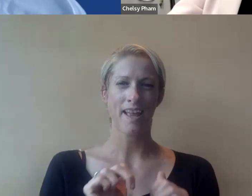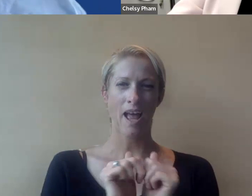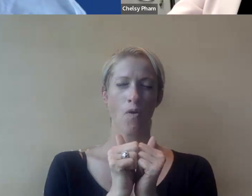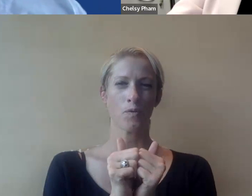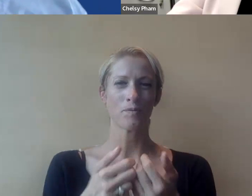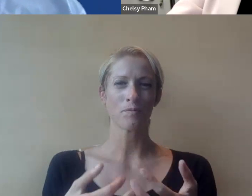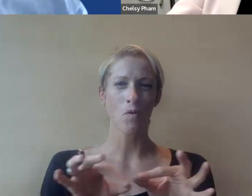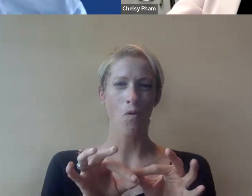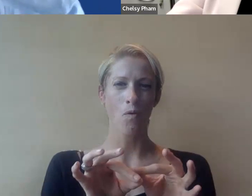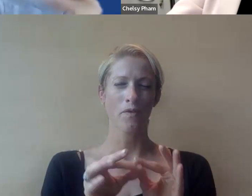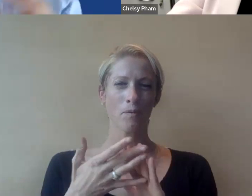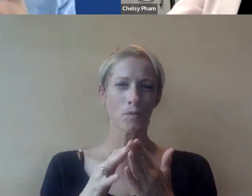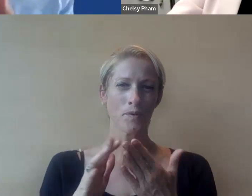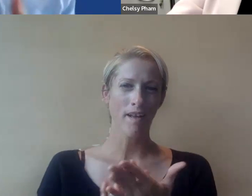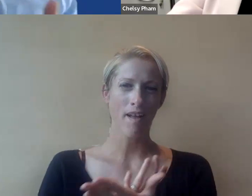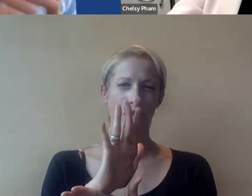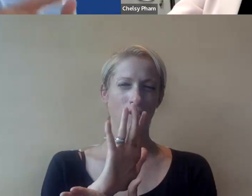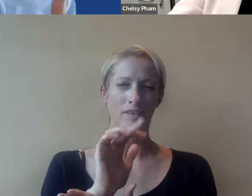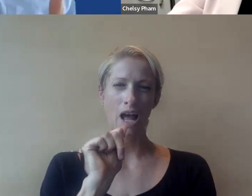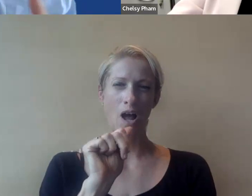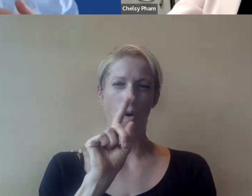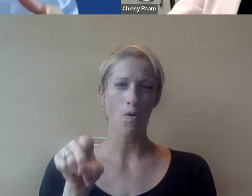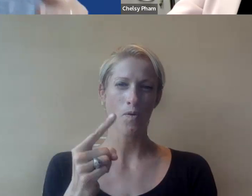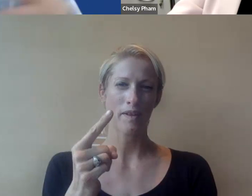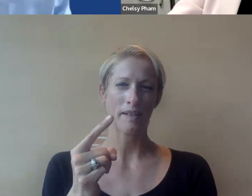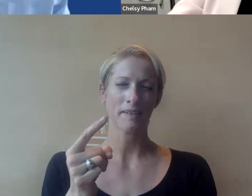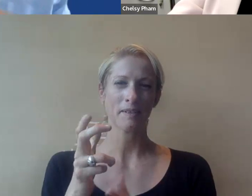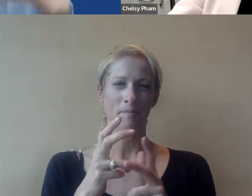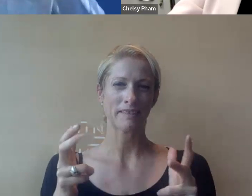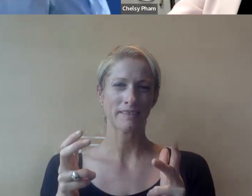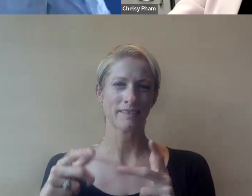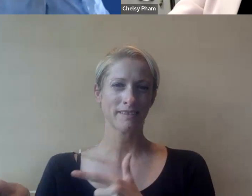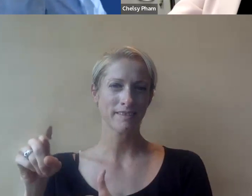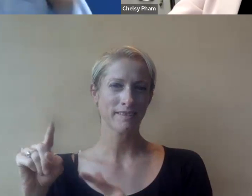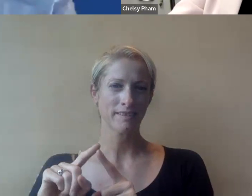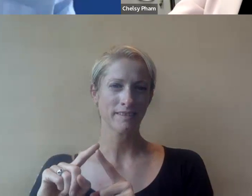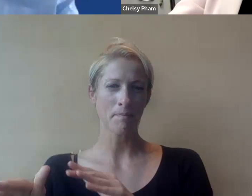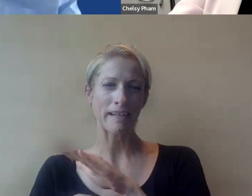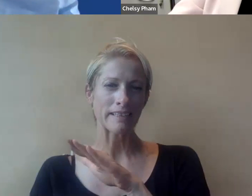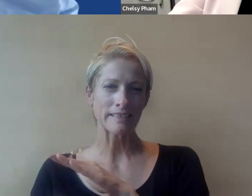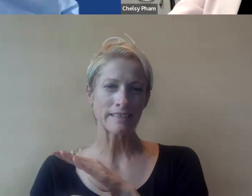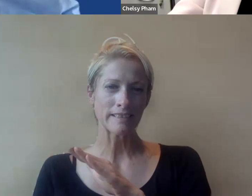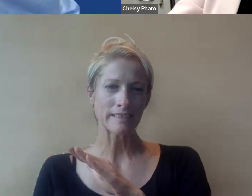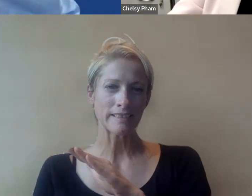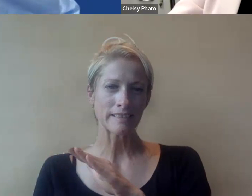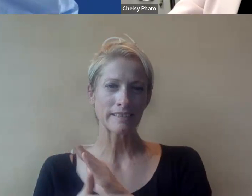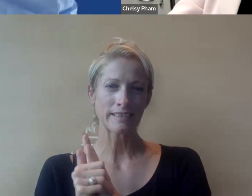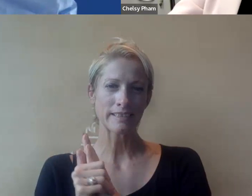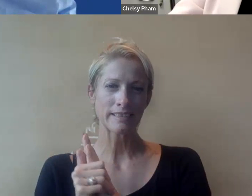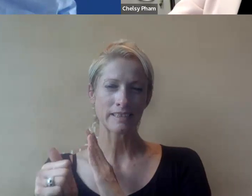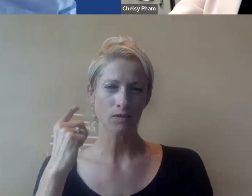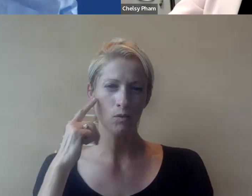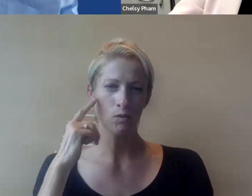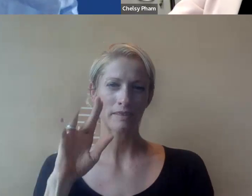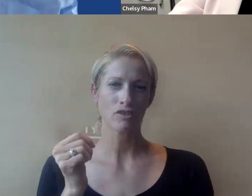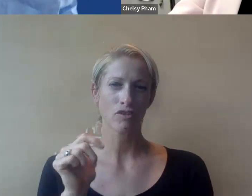play in training, both not just the basic digital skills, but the apprenticeship and the technology training. I really like this idea that you just shared, which